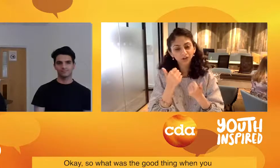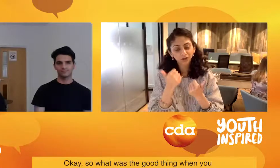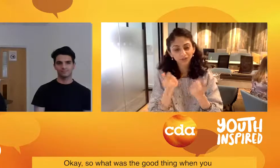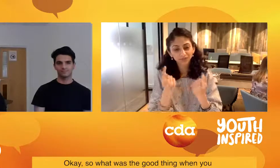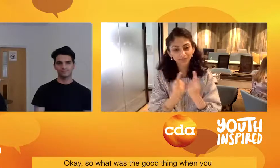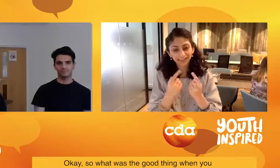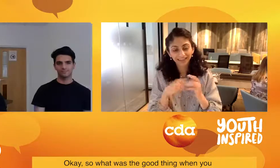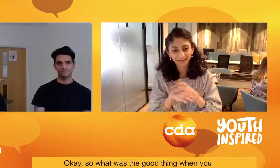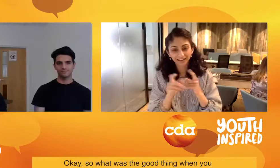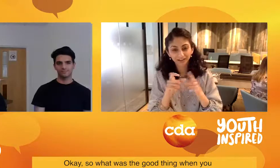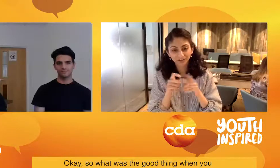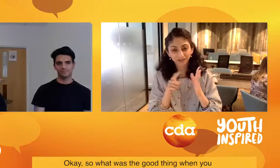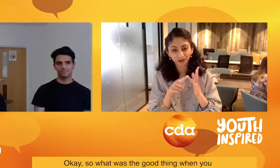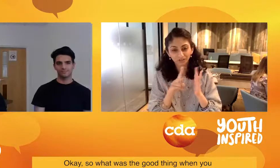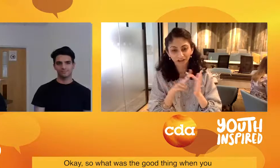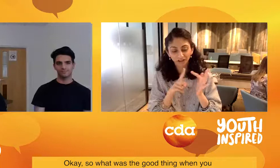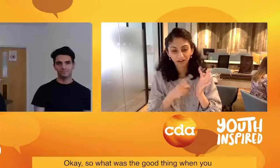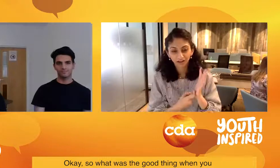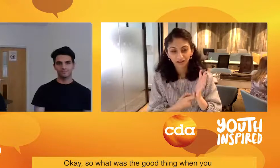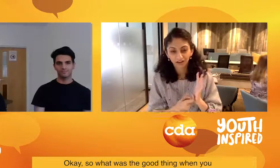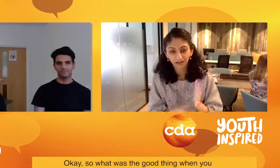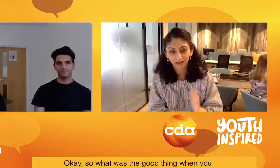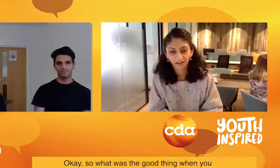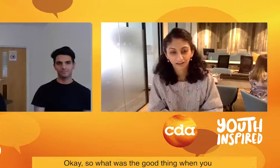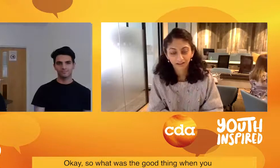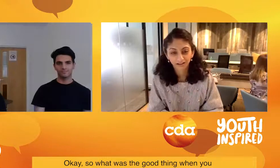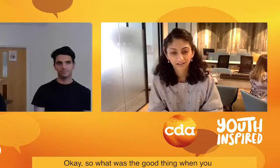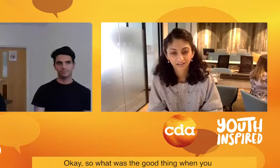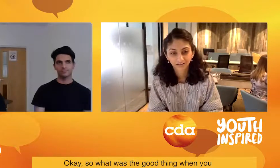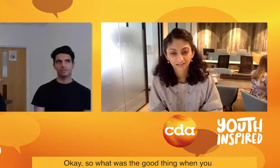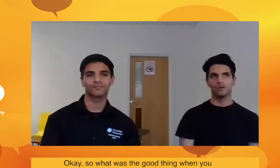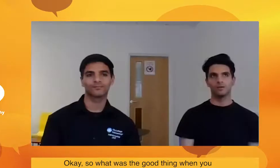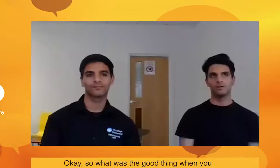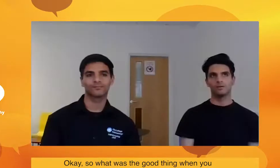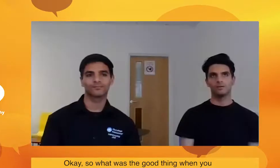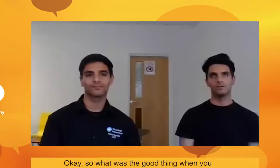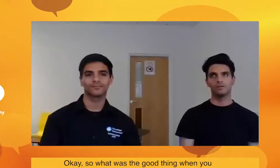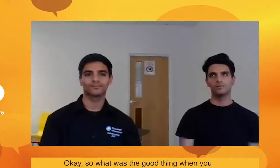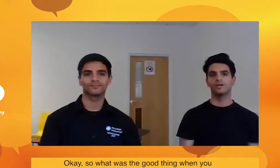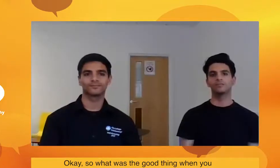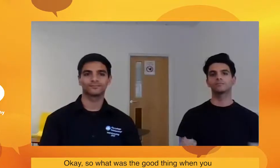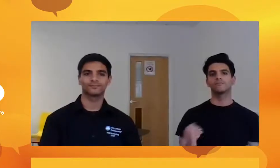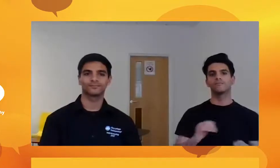Okay, so what was the good thing when you were in Dover? What good things happened?